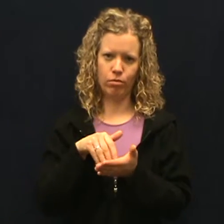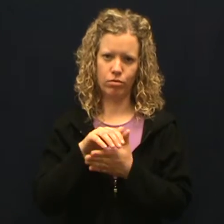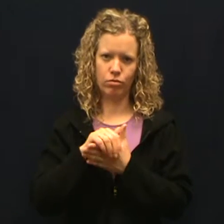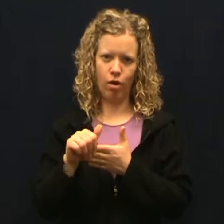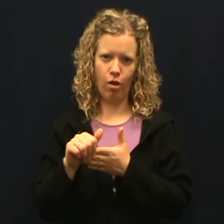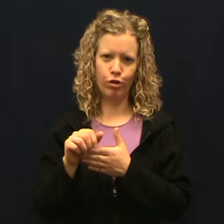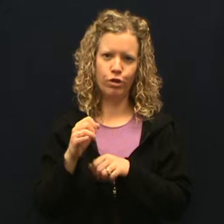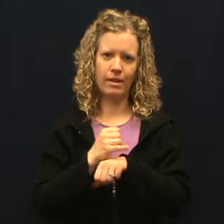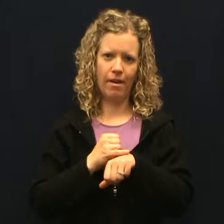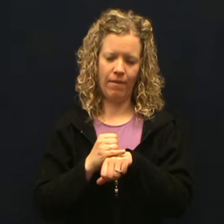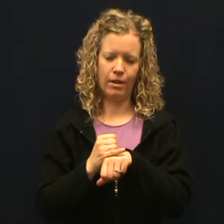receivable.